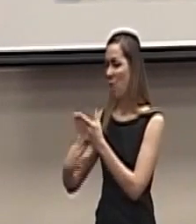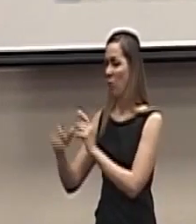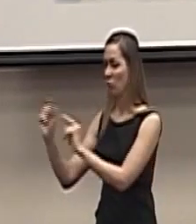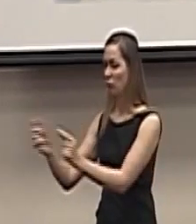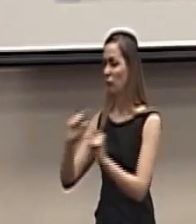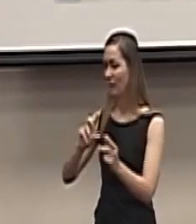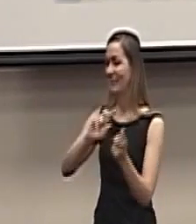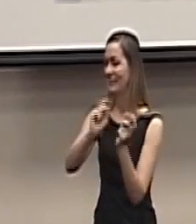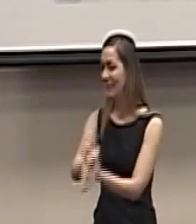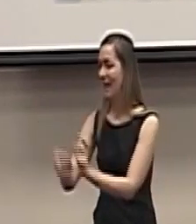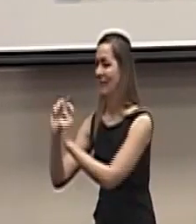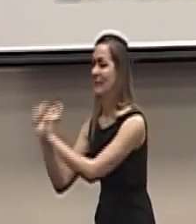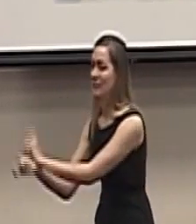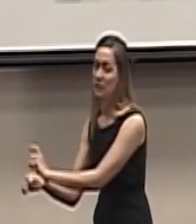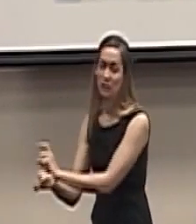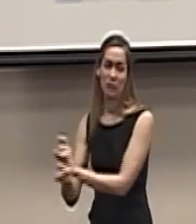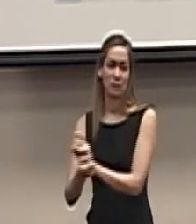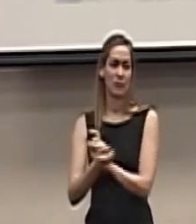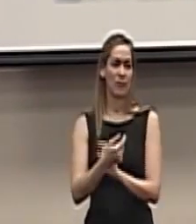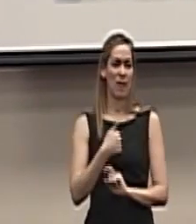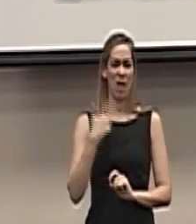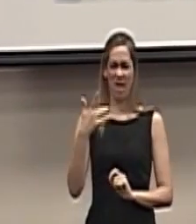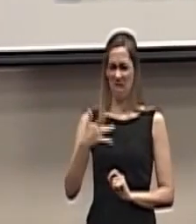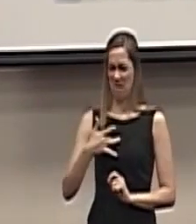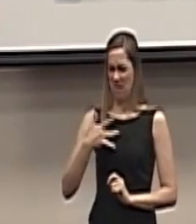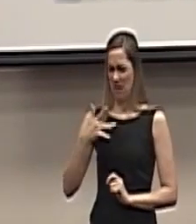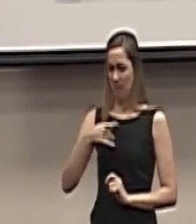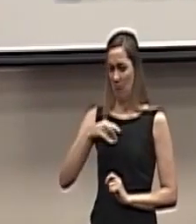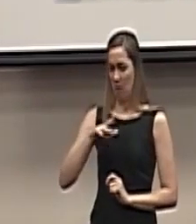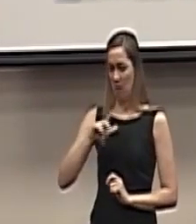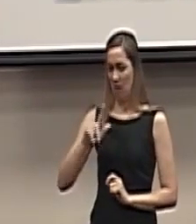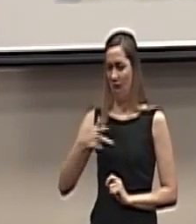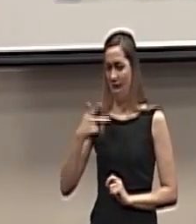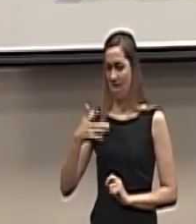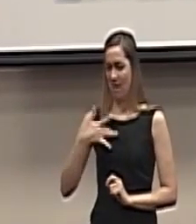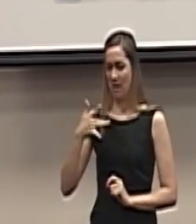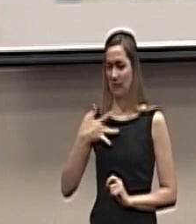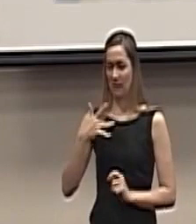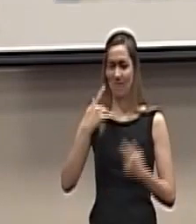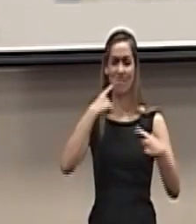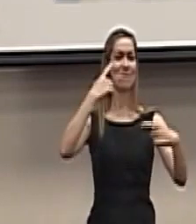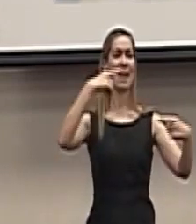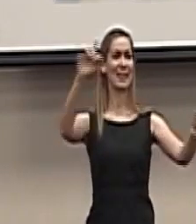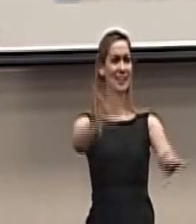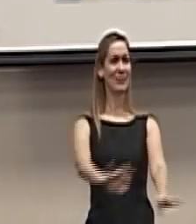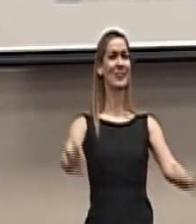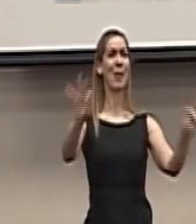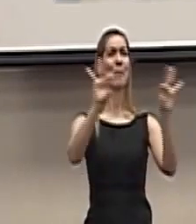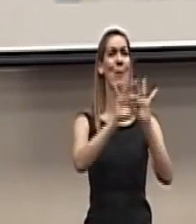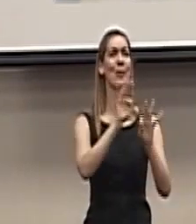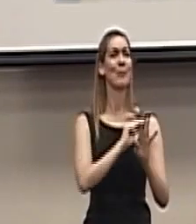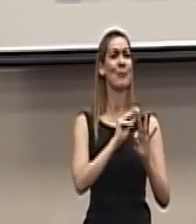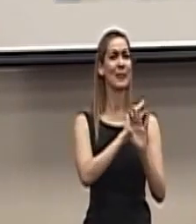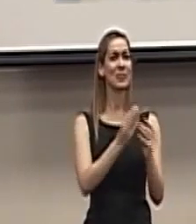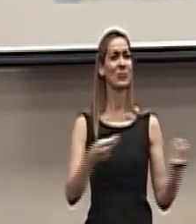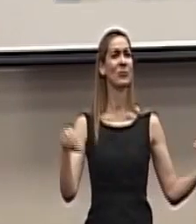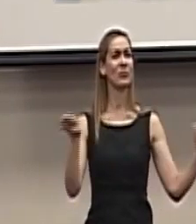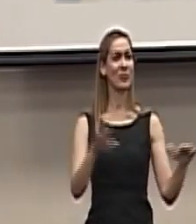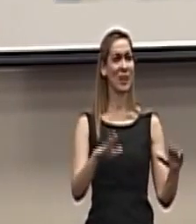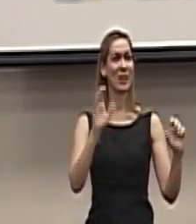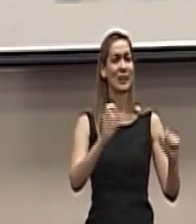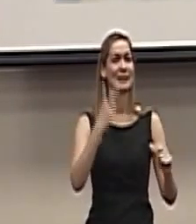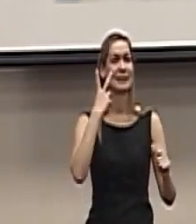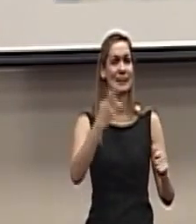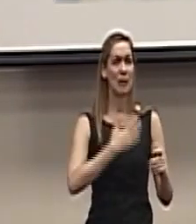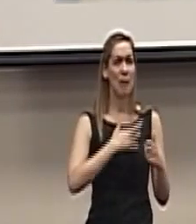something? Yeah, I felt extremely effective and significant. I could see results for what I